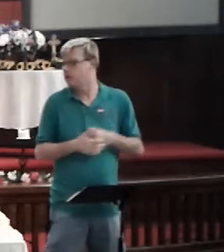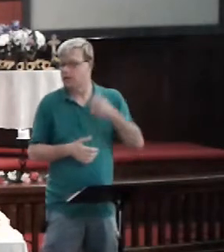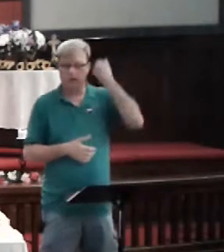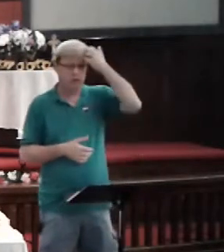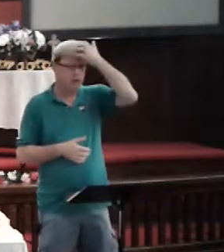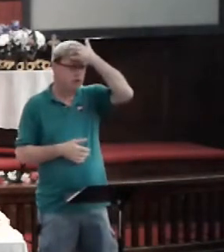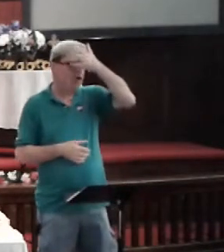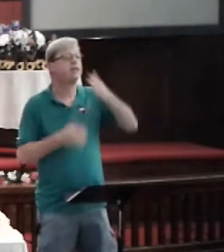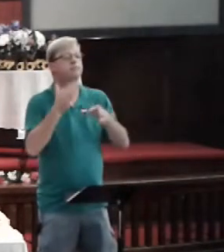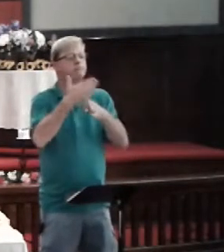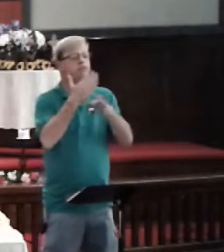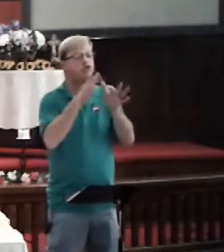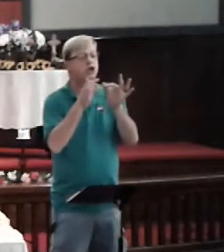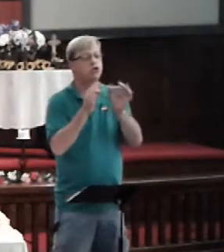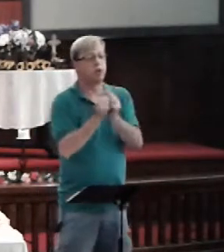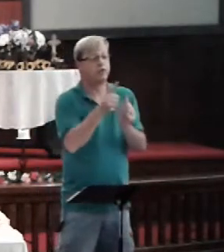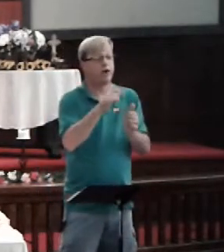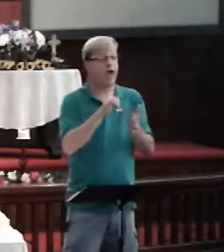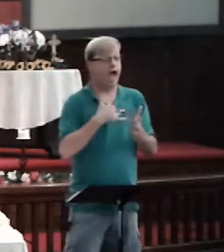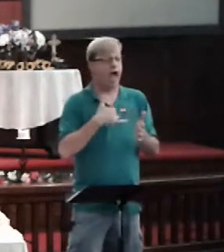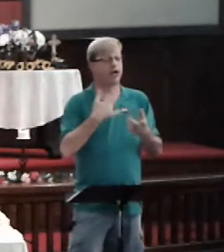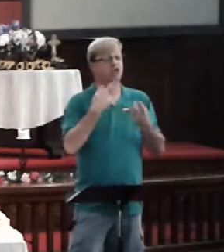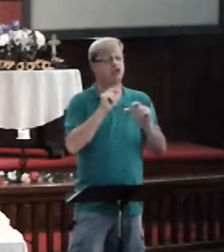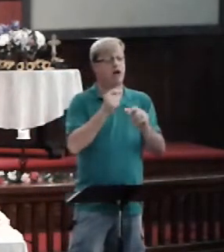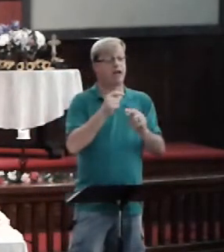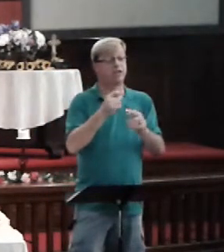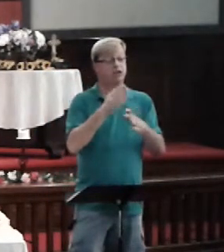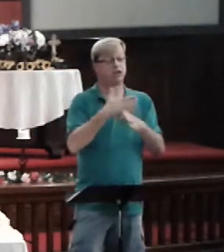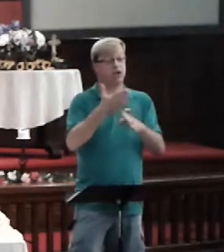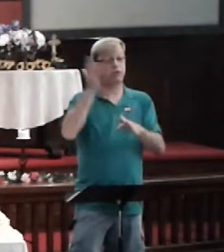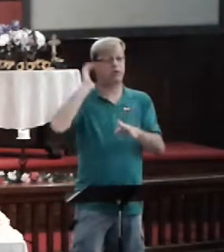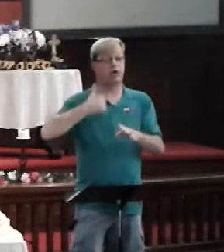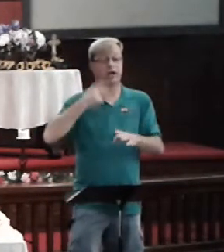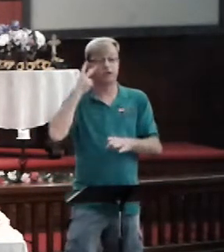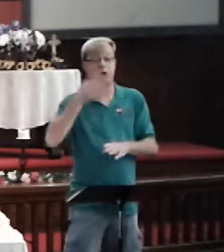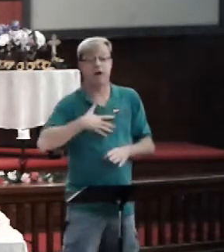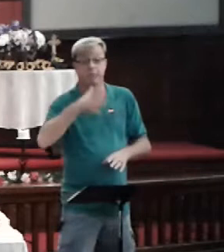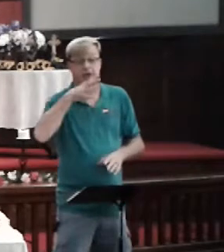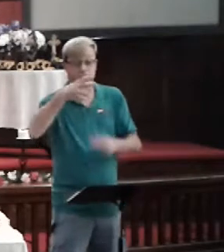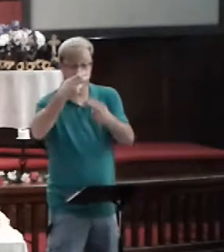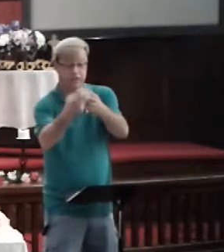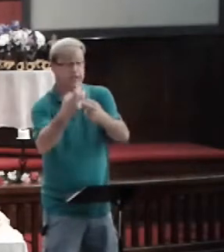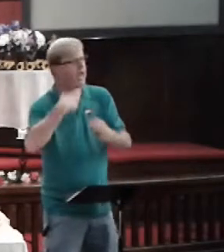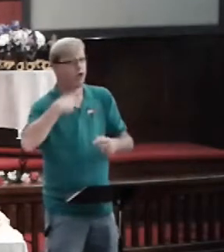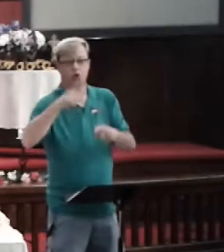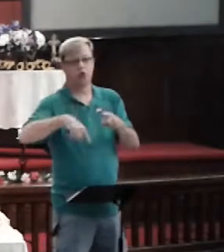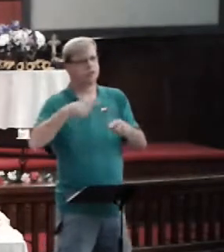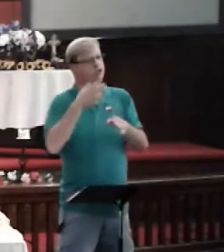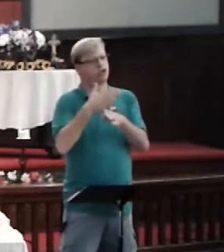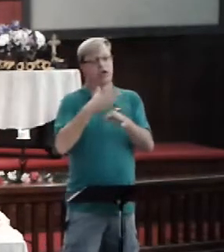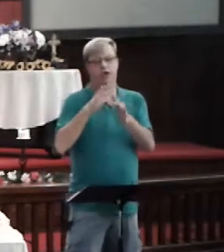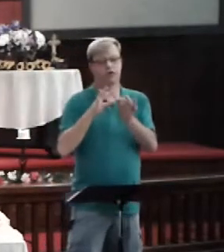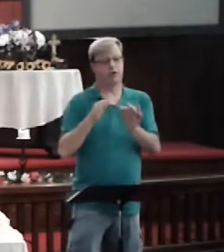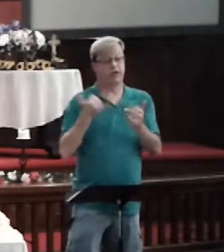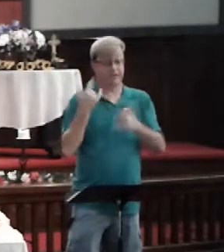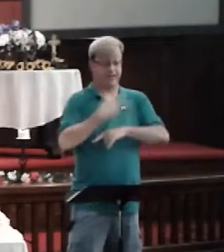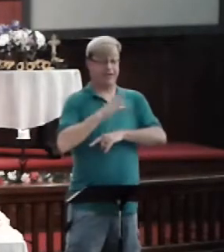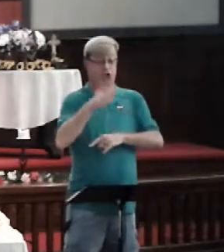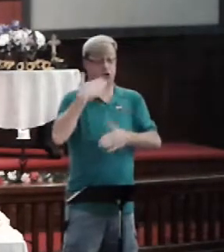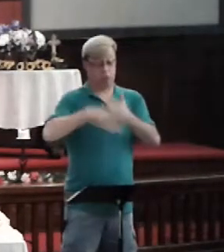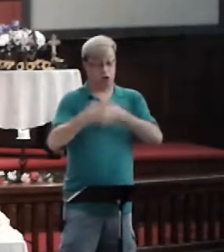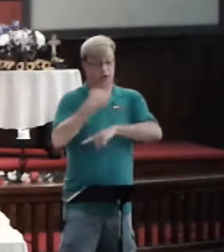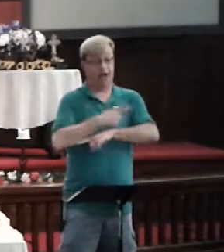I'll share a story with you that I tried to share one time, and I looked out at the congregation and saw that my mother was there. Couldn't do it. Today's her birthday